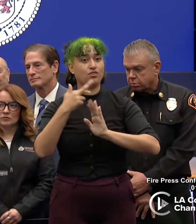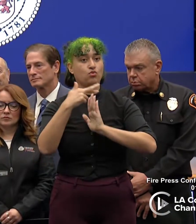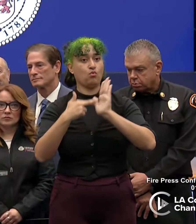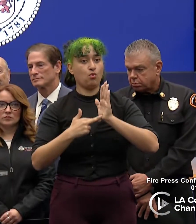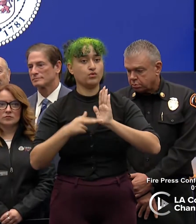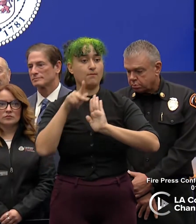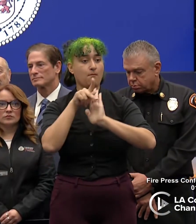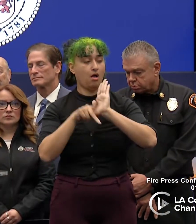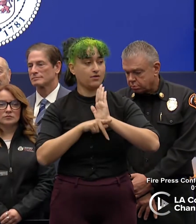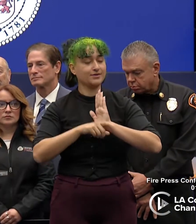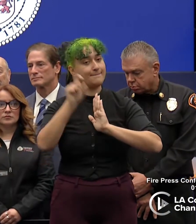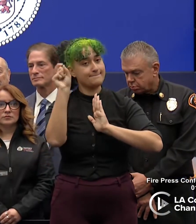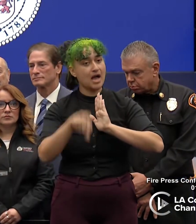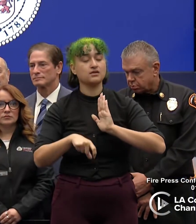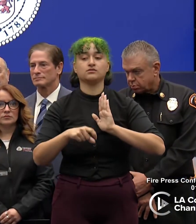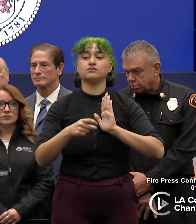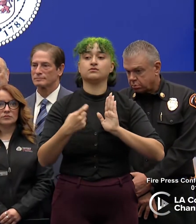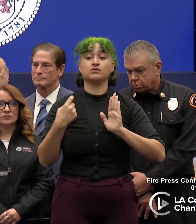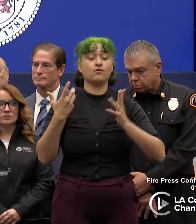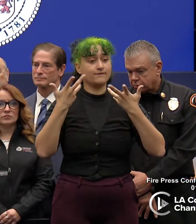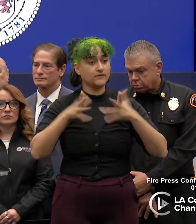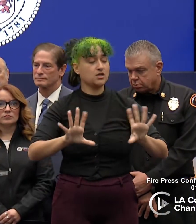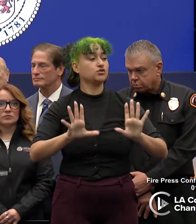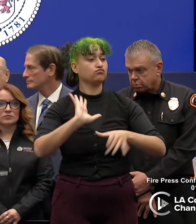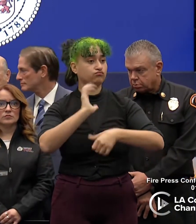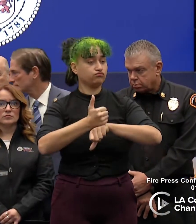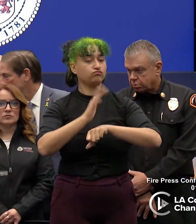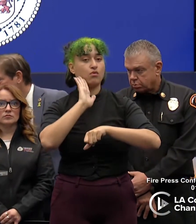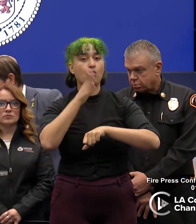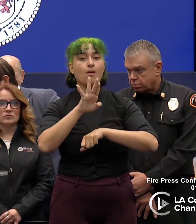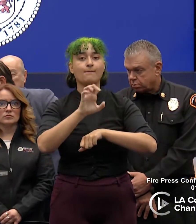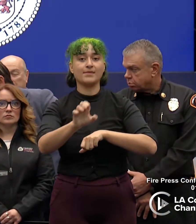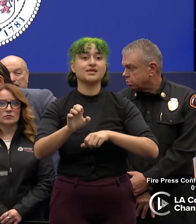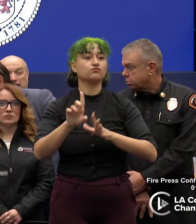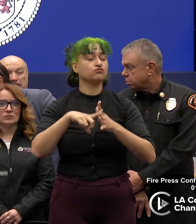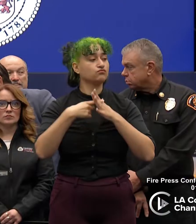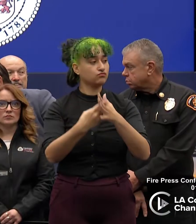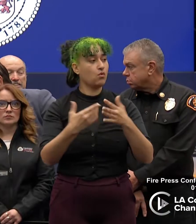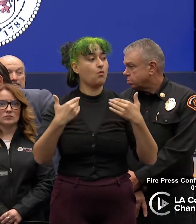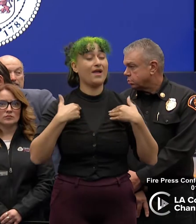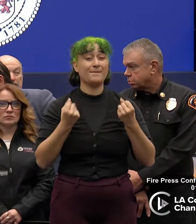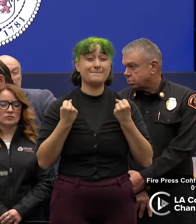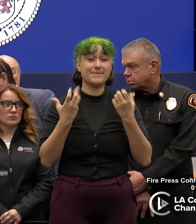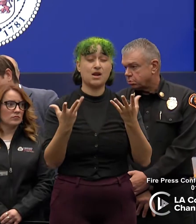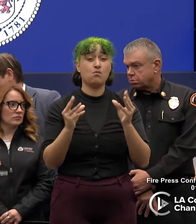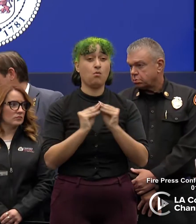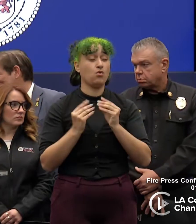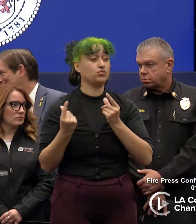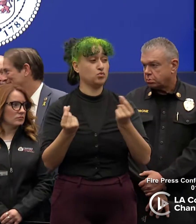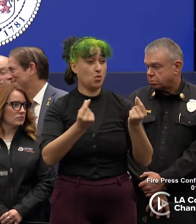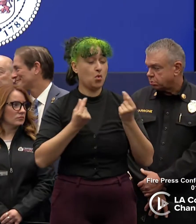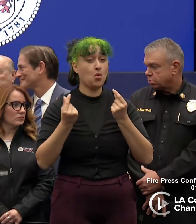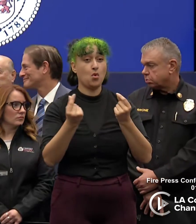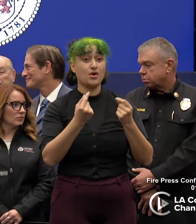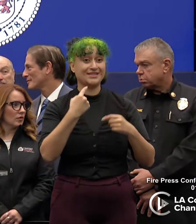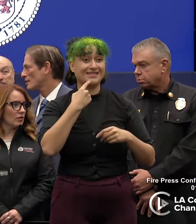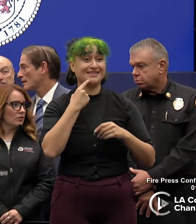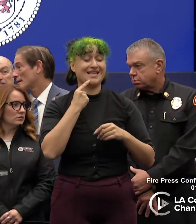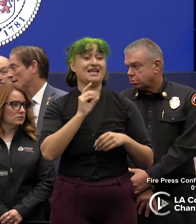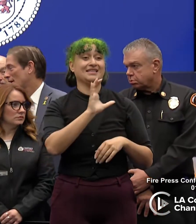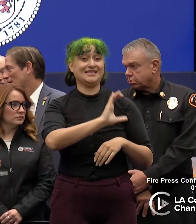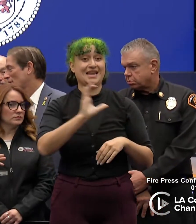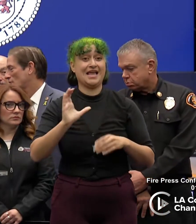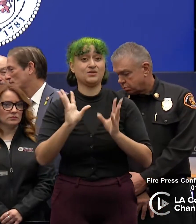and the policies in place, which is what we did, and we will be kicking that off. We have a lot more to do. As I mentioned, the City Council